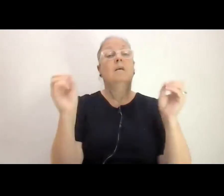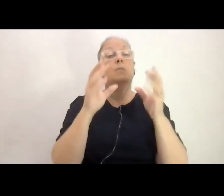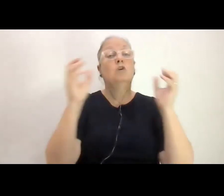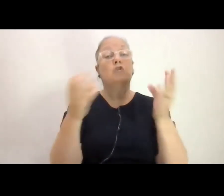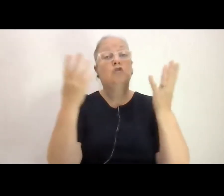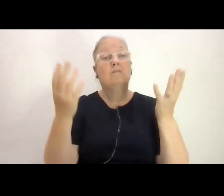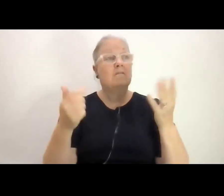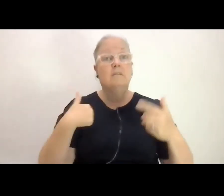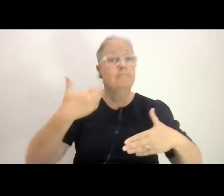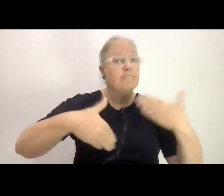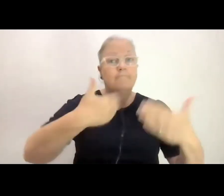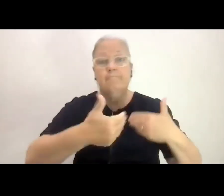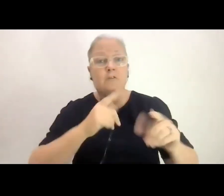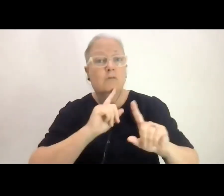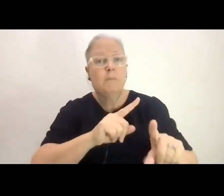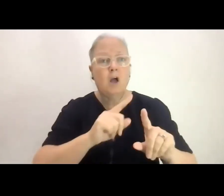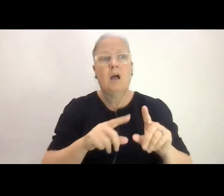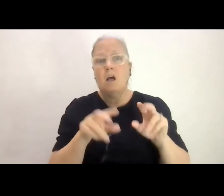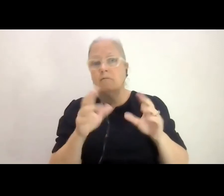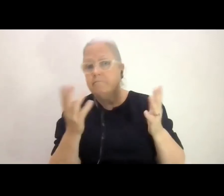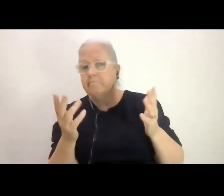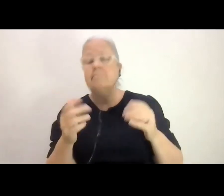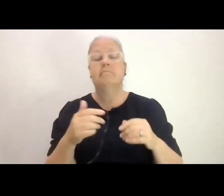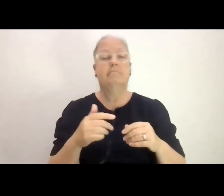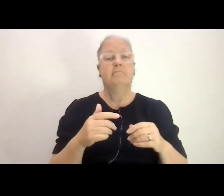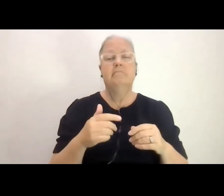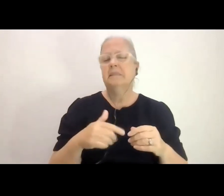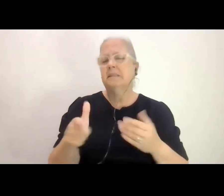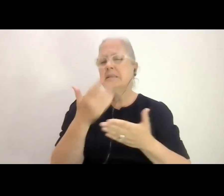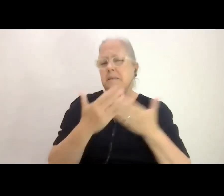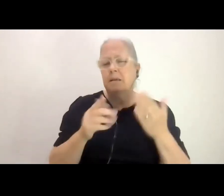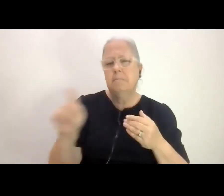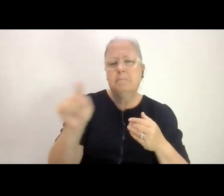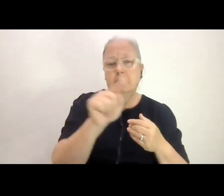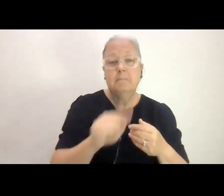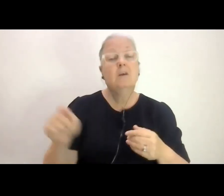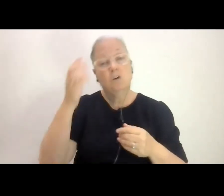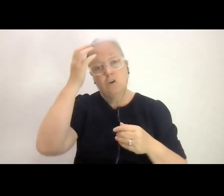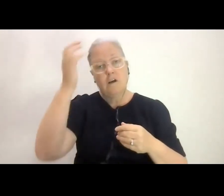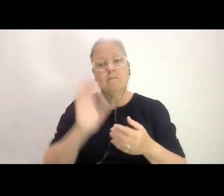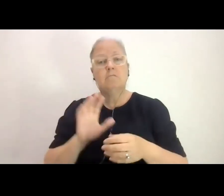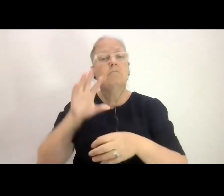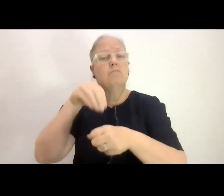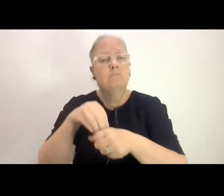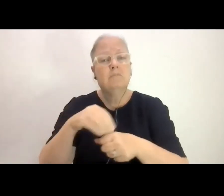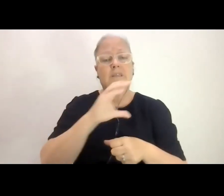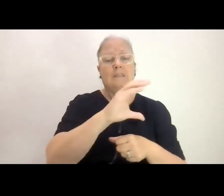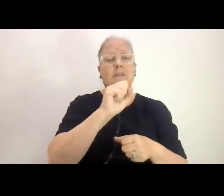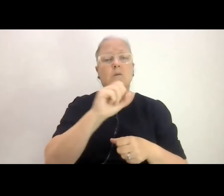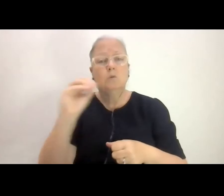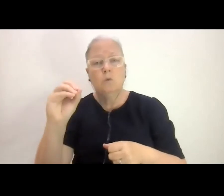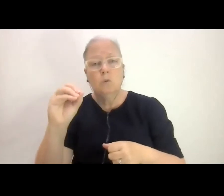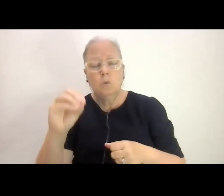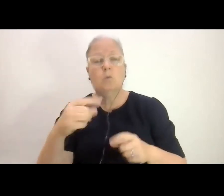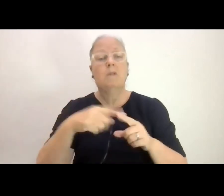point recovery. And we have seen in some places governments involve civil society in the COVID-19 response, and in